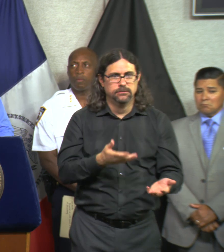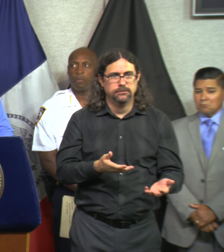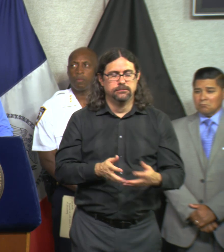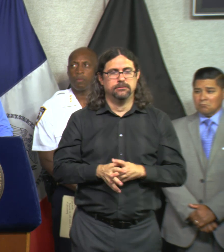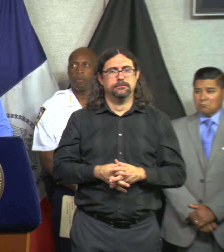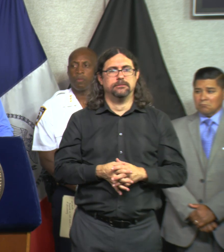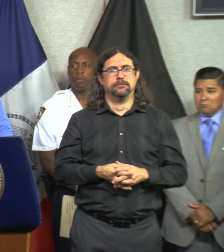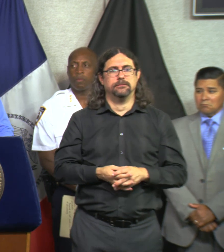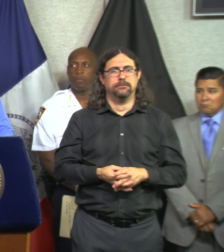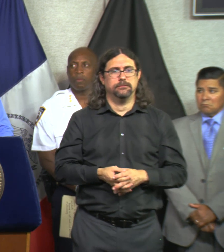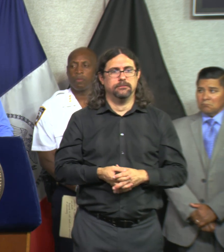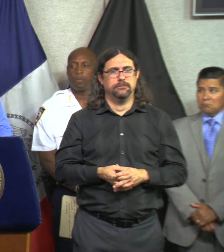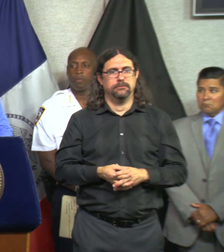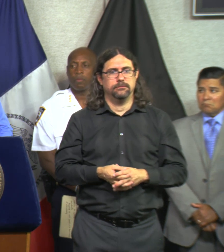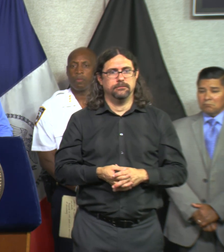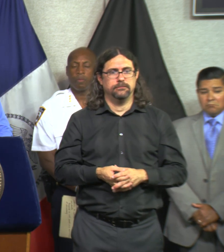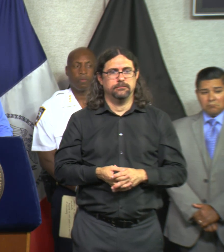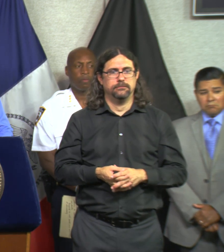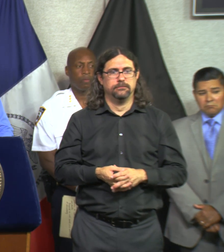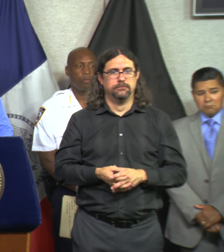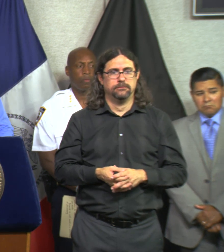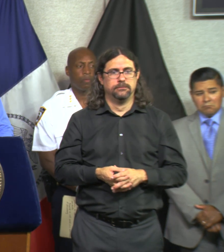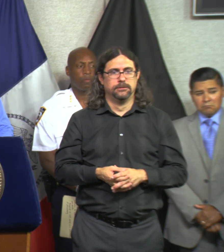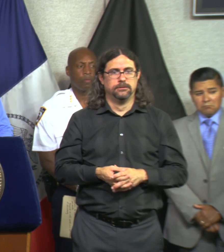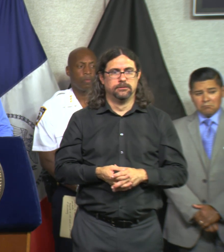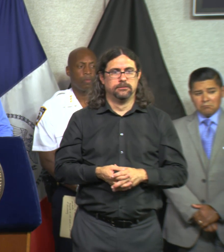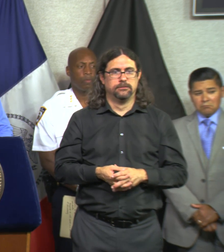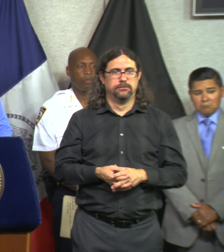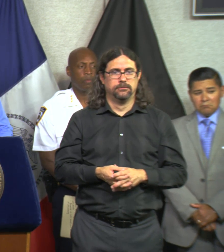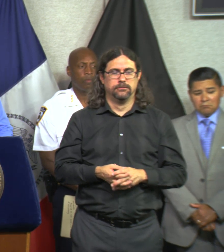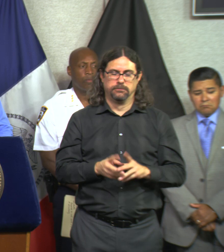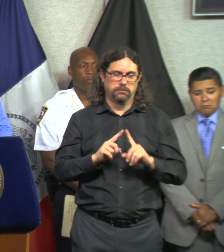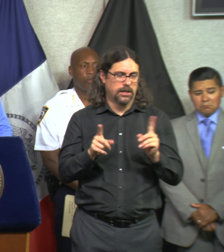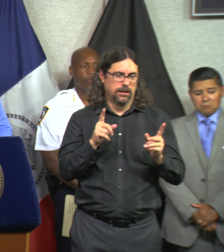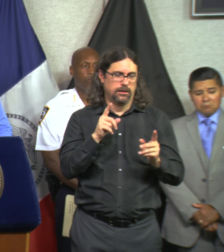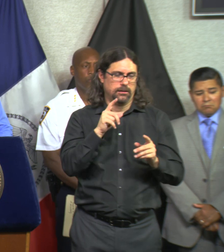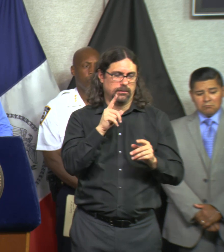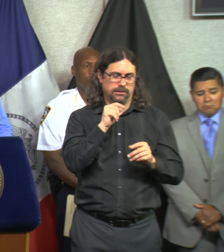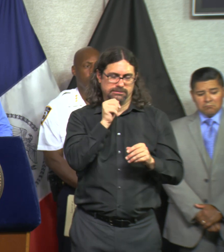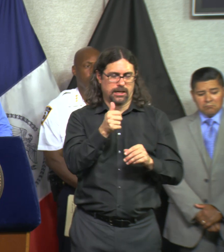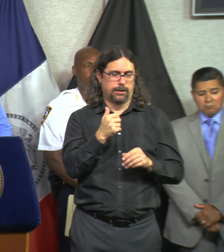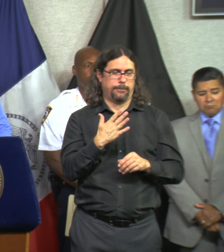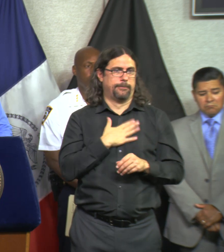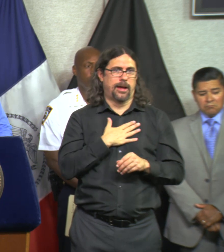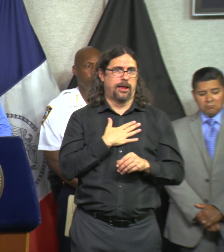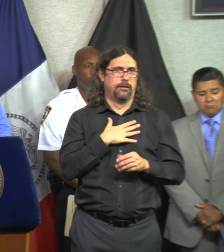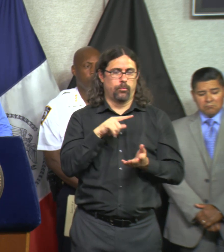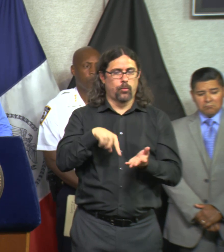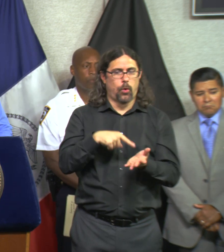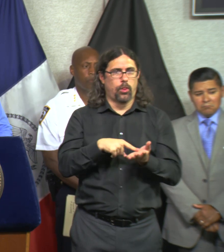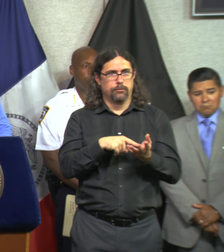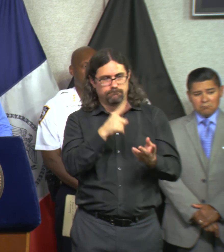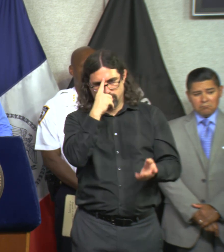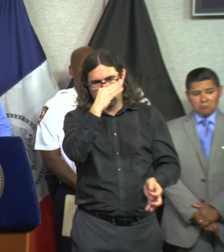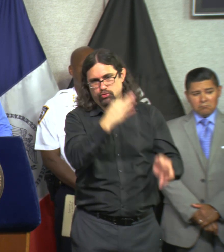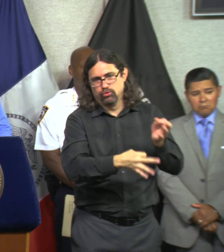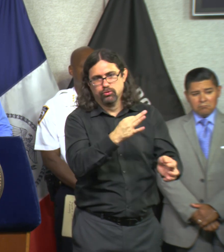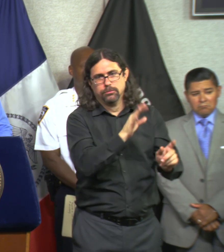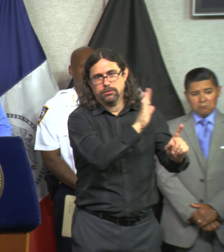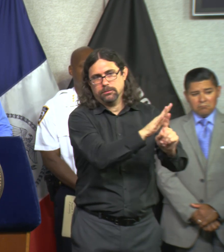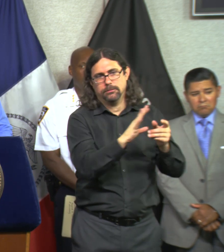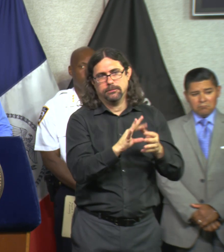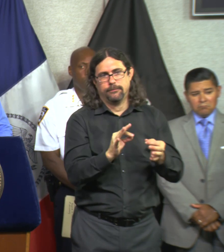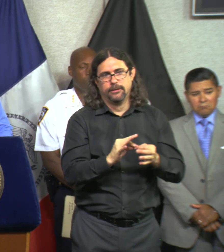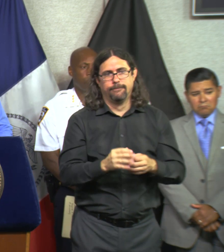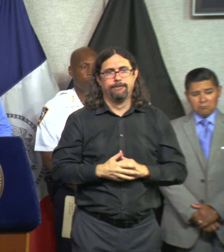but it's not my place to judge beyond that. The people of Puerto Rico have been protesting on city streets in a way that it has never been seen before. Right. They